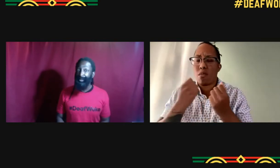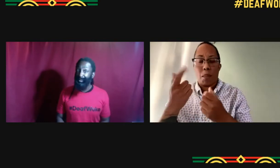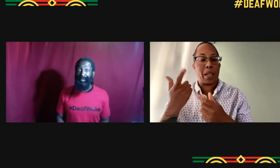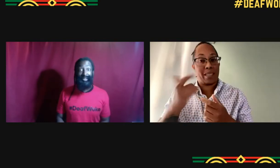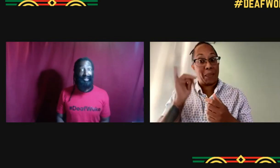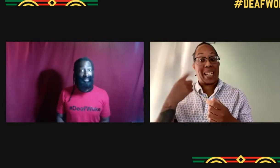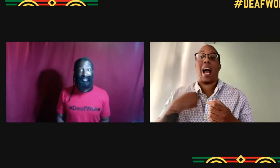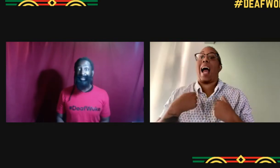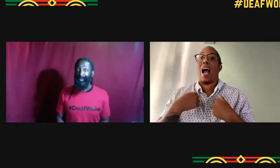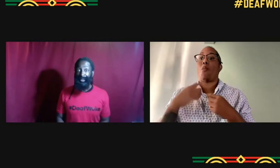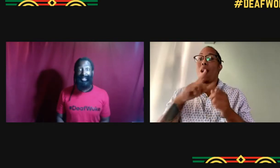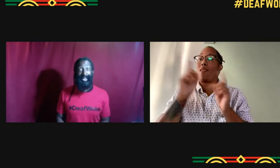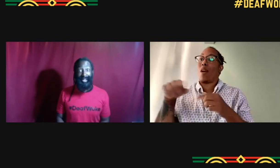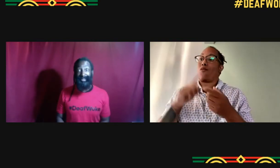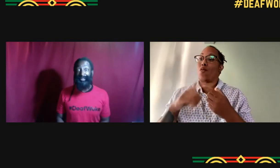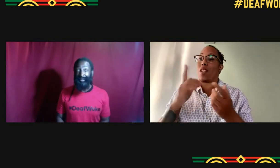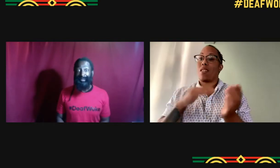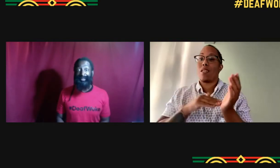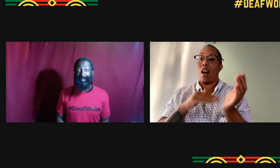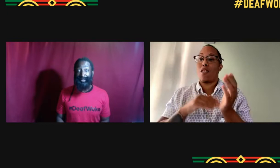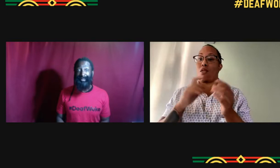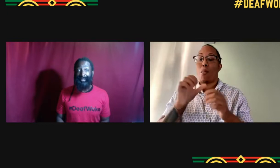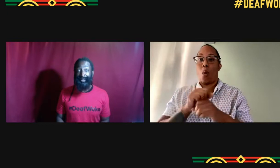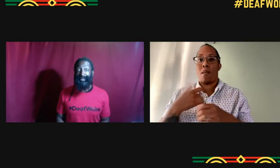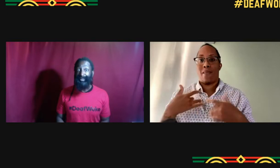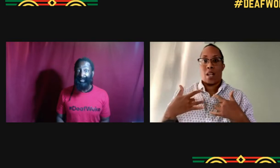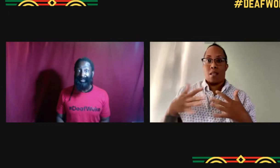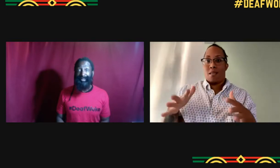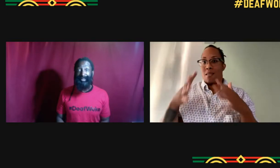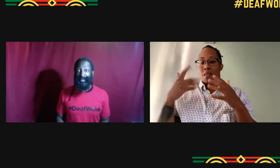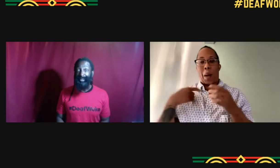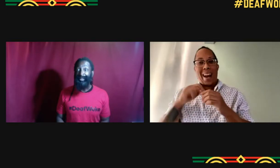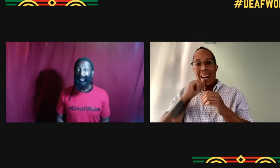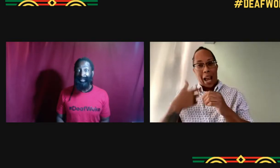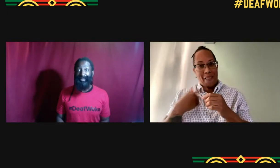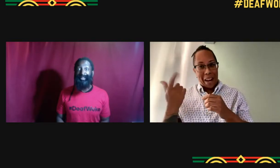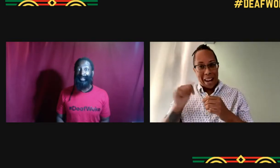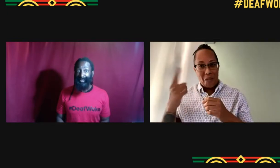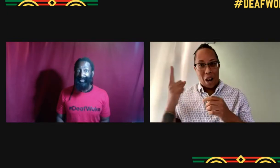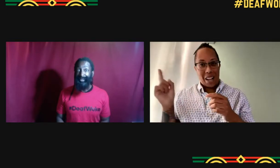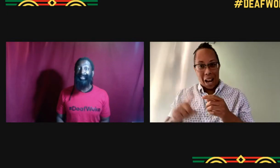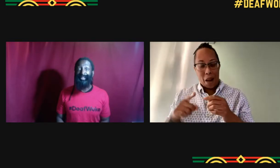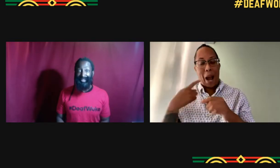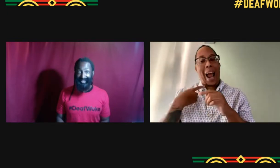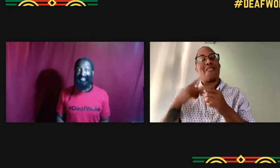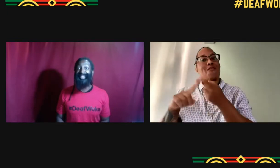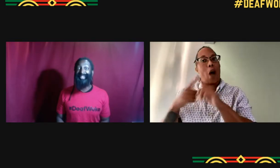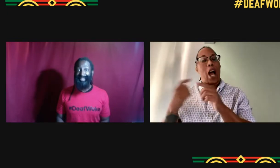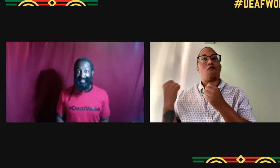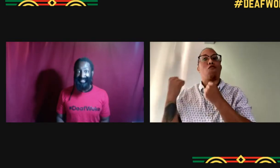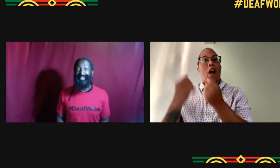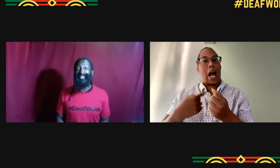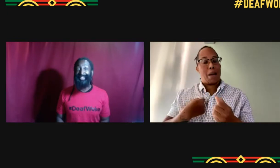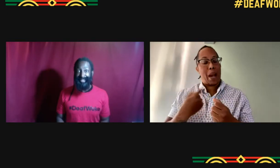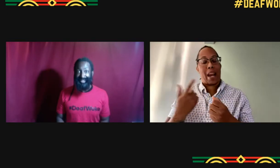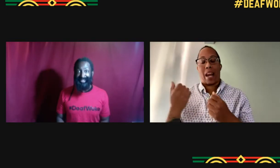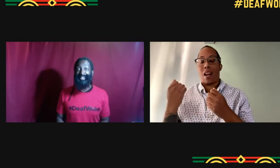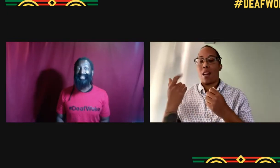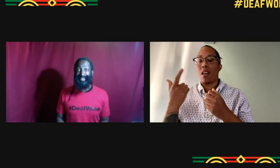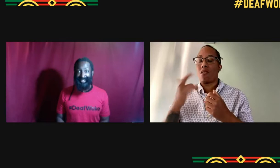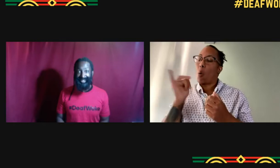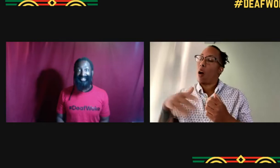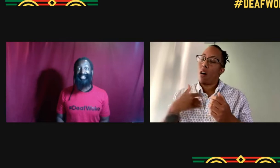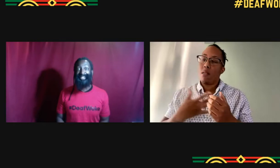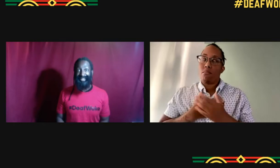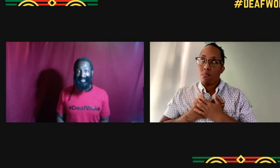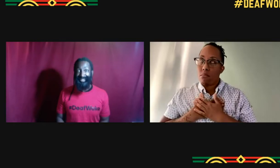have anxiety, walk them through it. I know for me, when I went to the doctor, when I would go to doctor's appointments, I would feel anxious because I didn't have somebody.